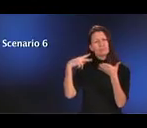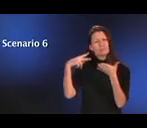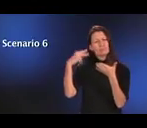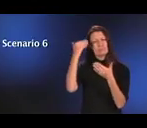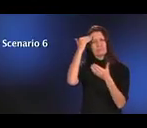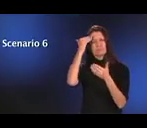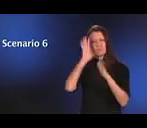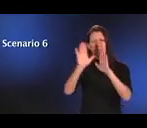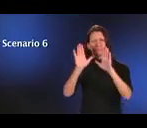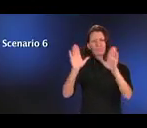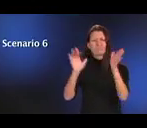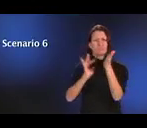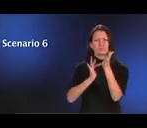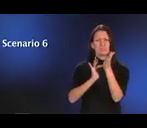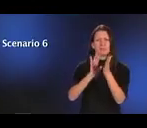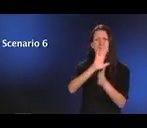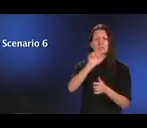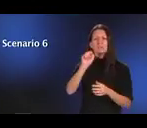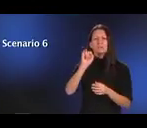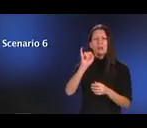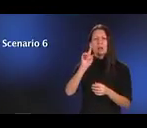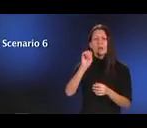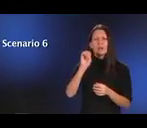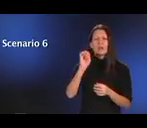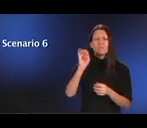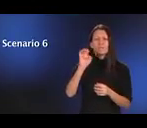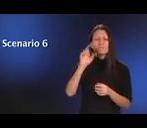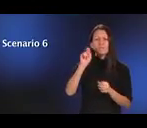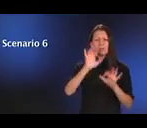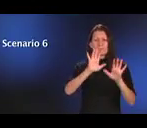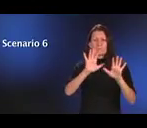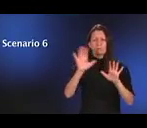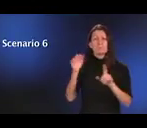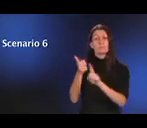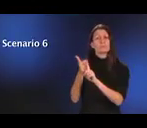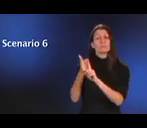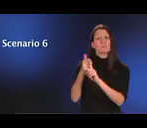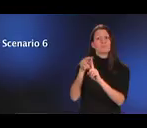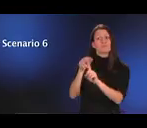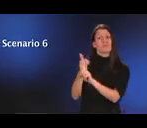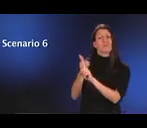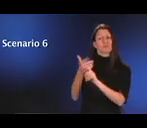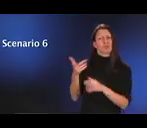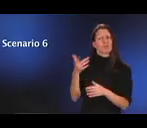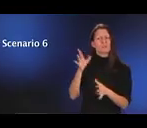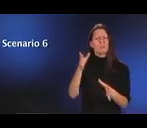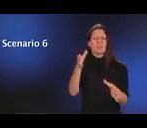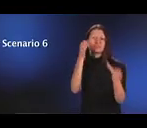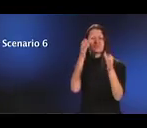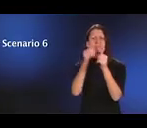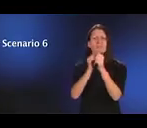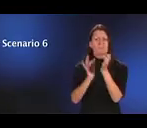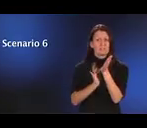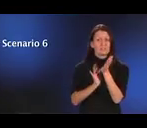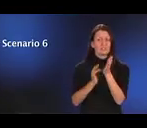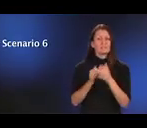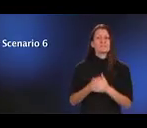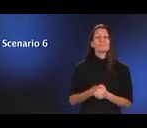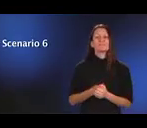medications and side effects. He feels he is an expert. on medication.